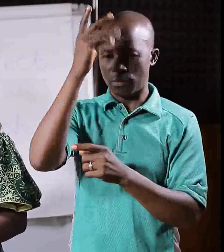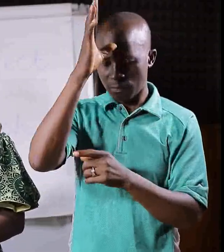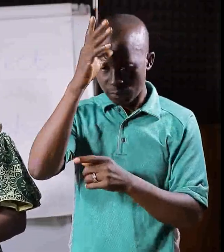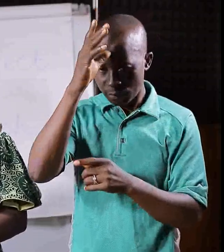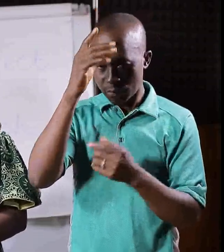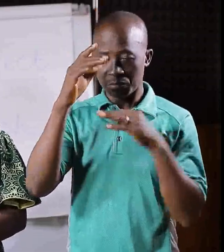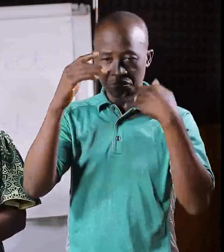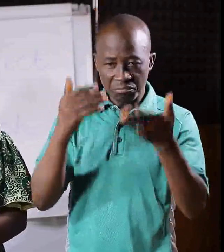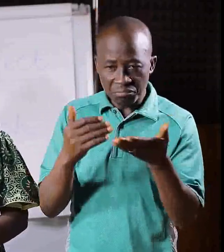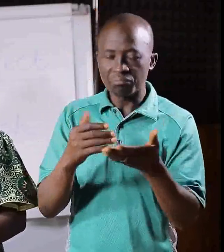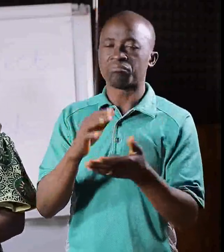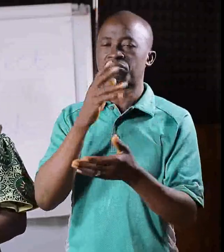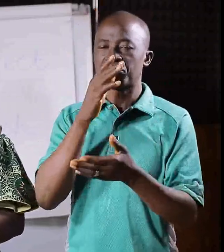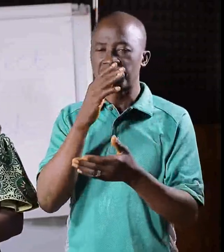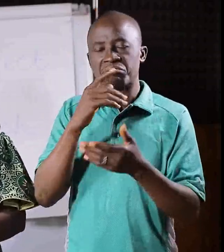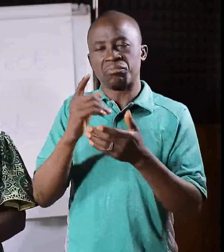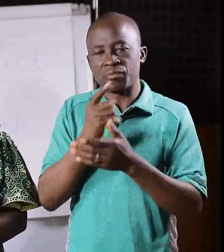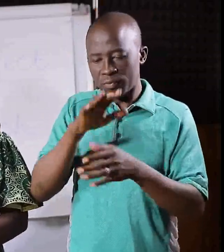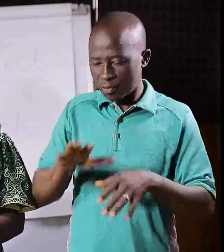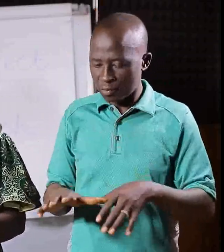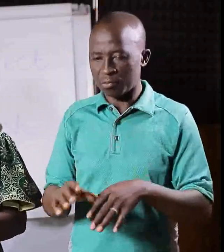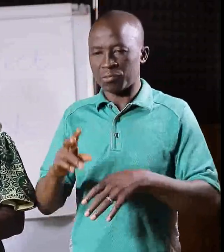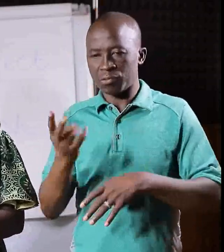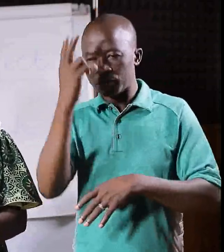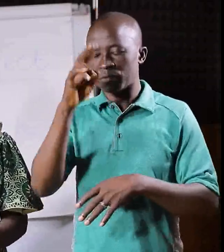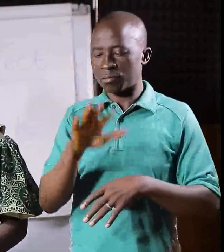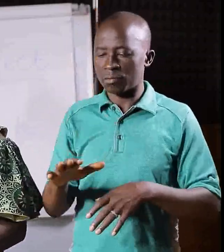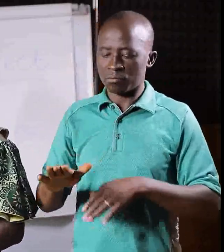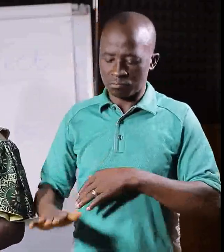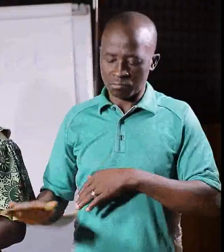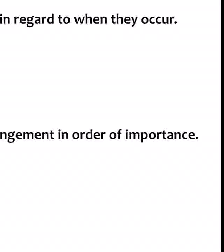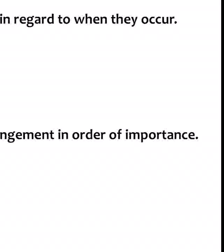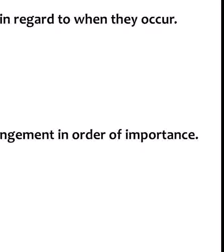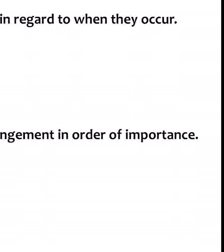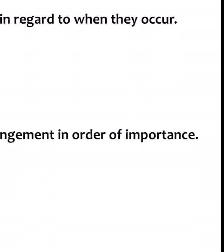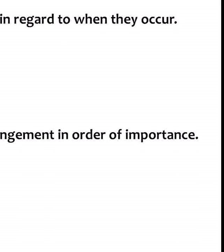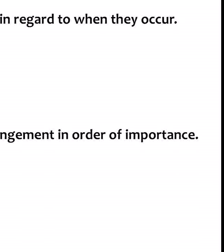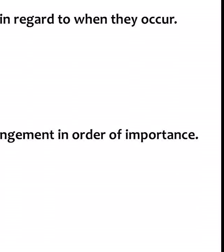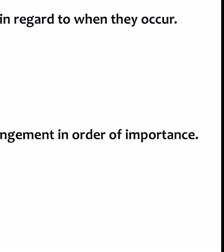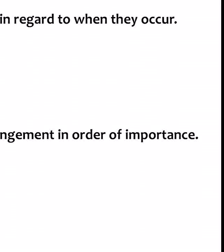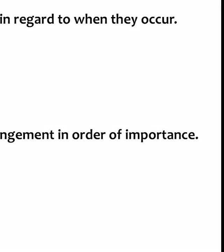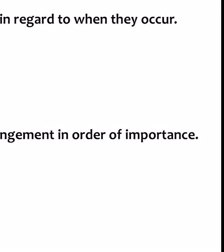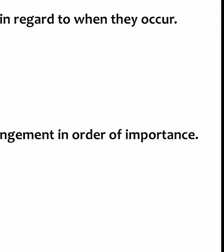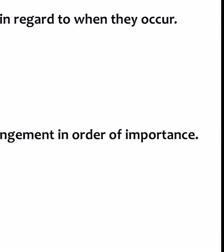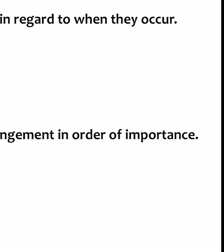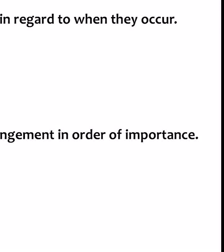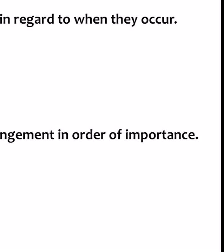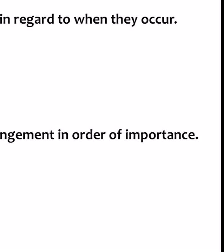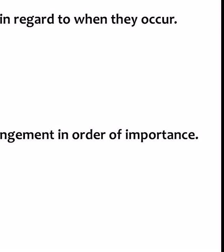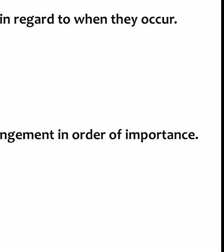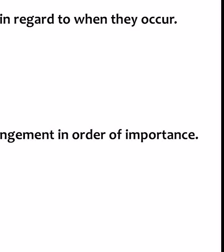the mother, then the first child of the family, the second child, and it goes in that order. So you mention things in order